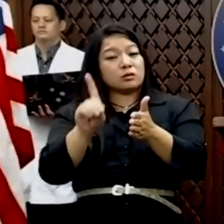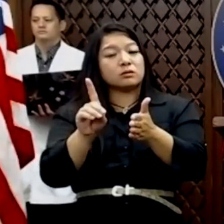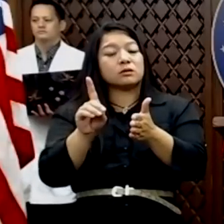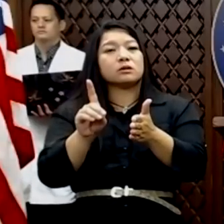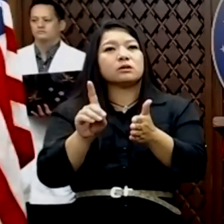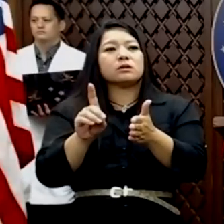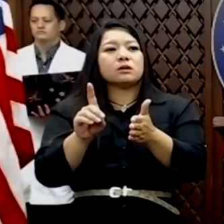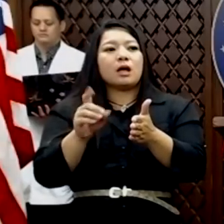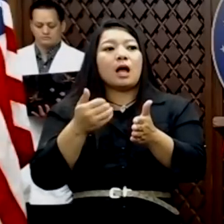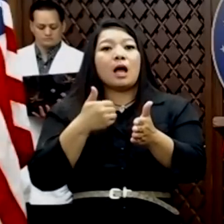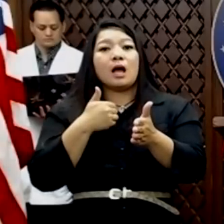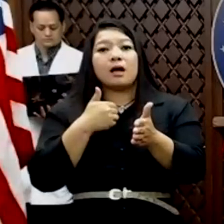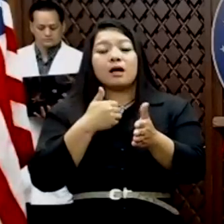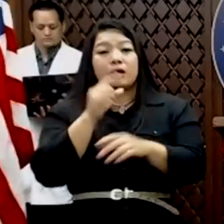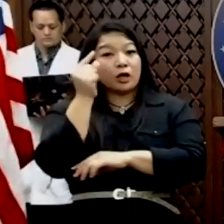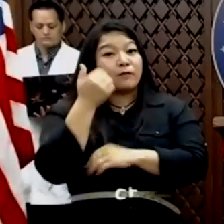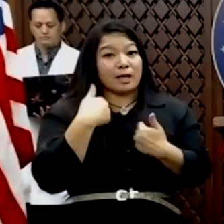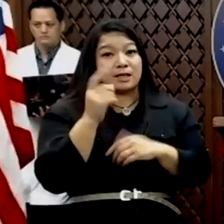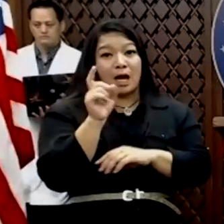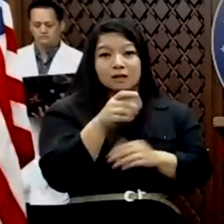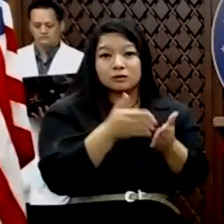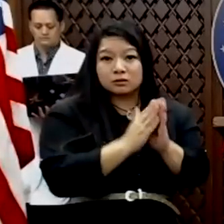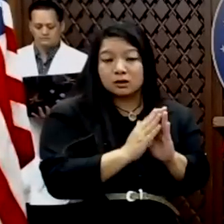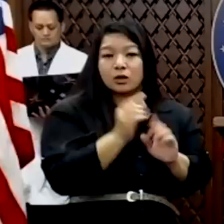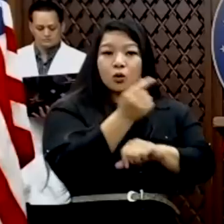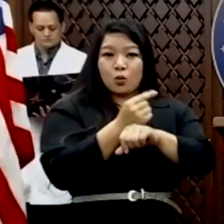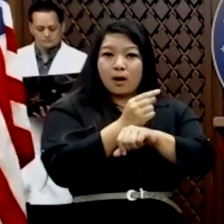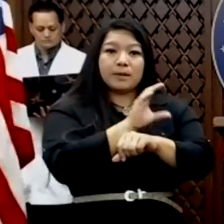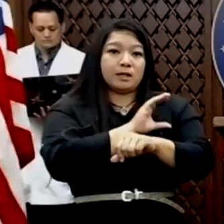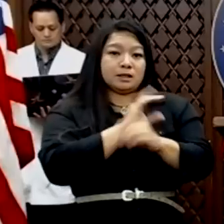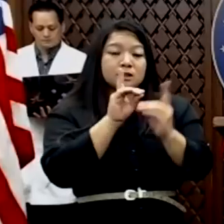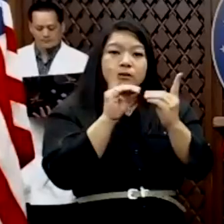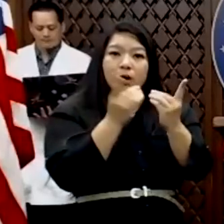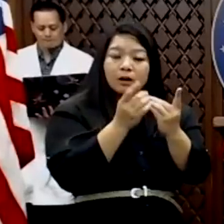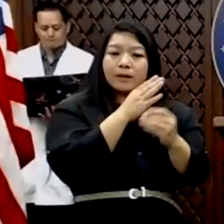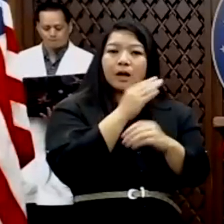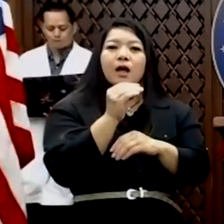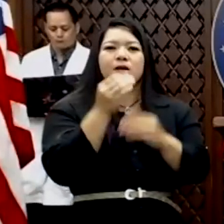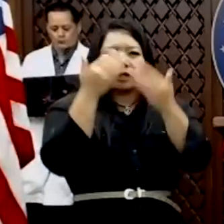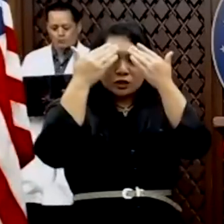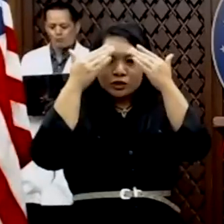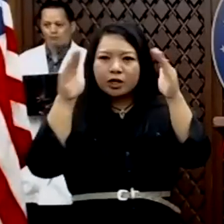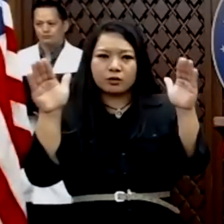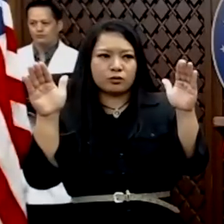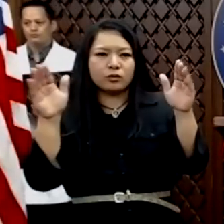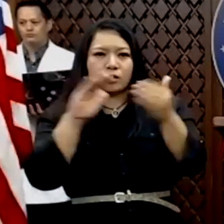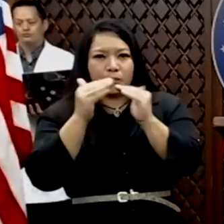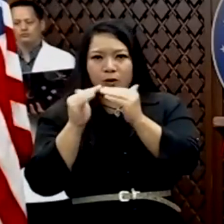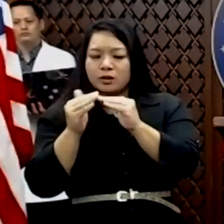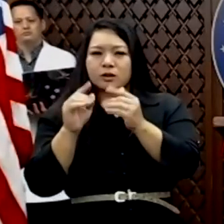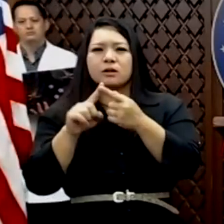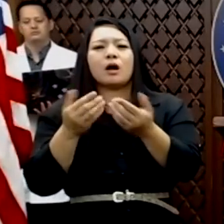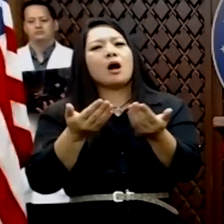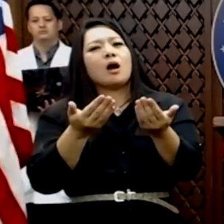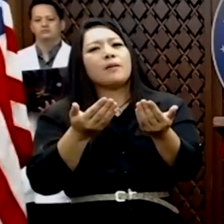I have asked the Guam Police Department and also the General to come up